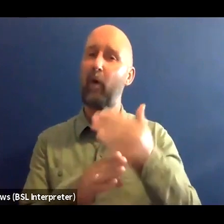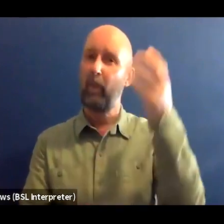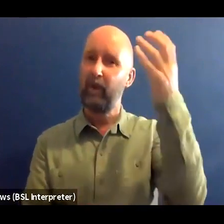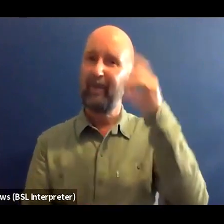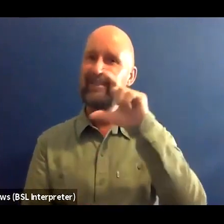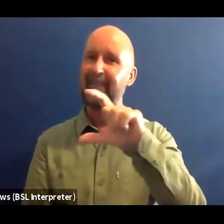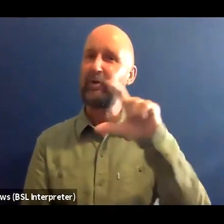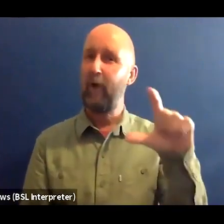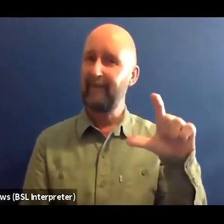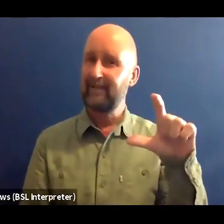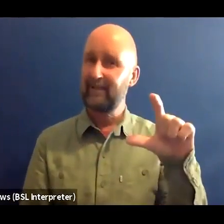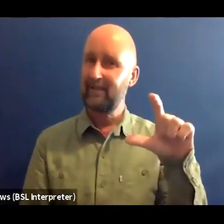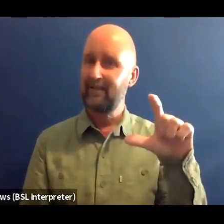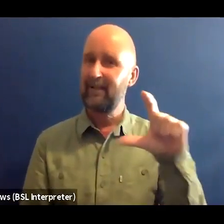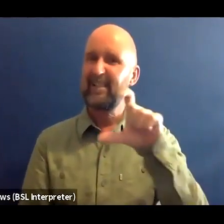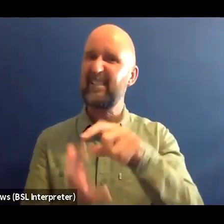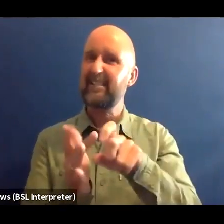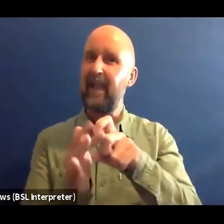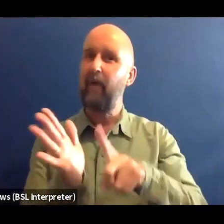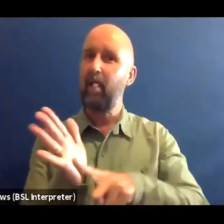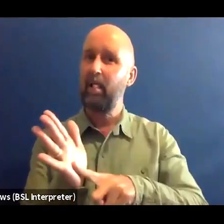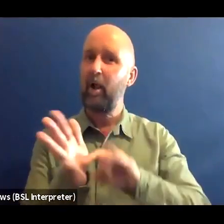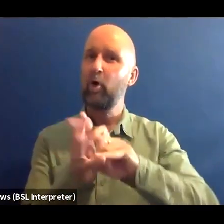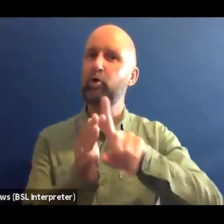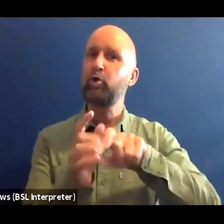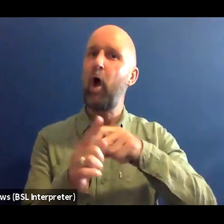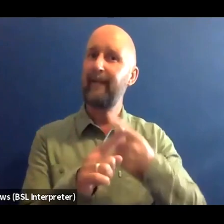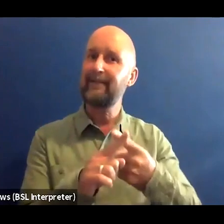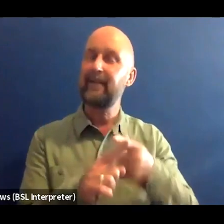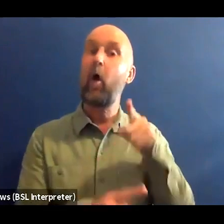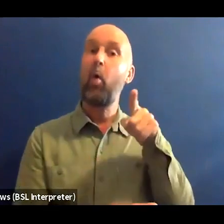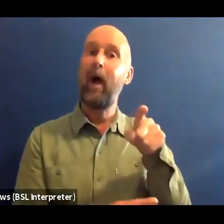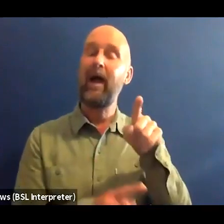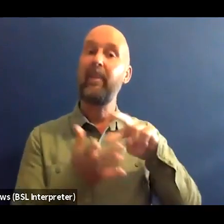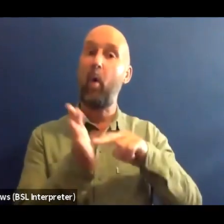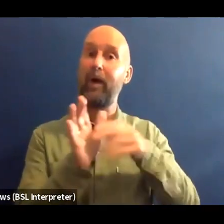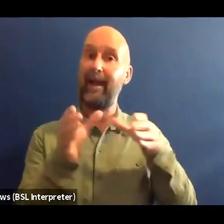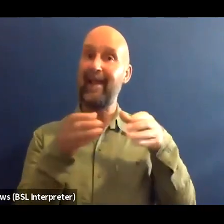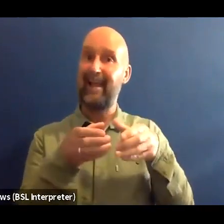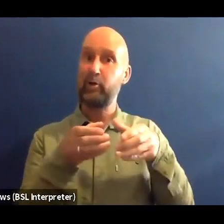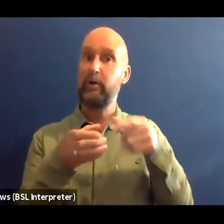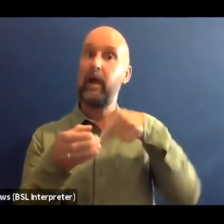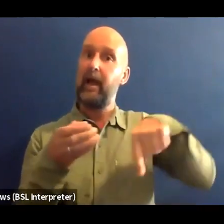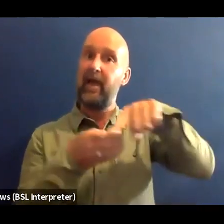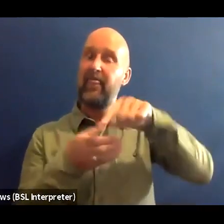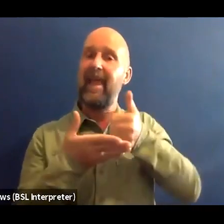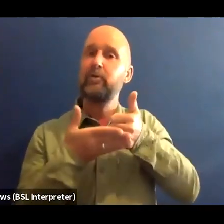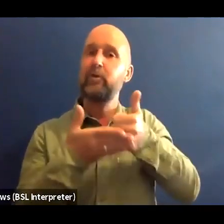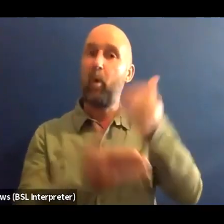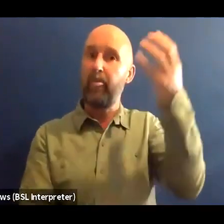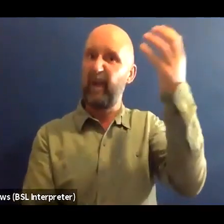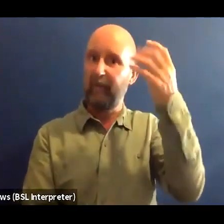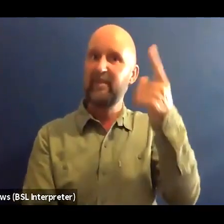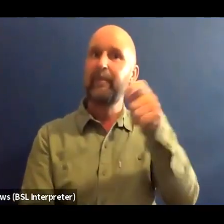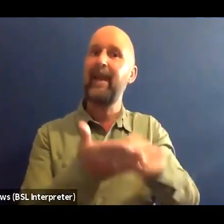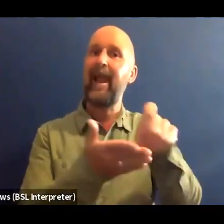So that's the organisation that supports the government that's elected to in